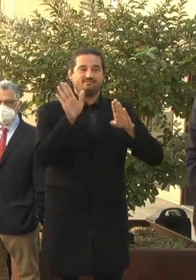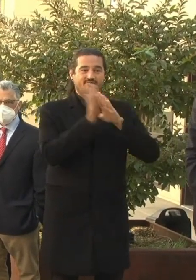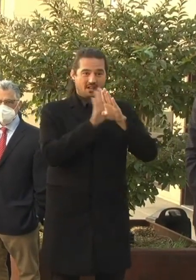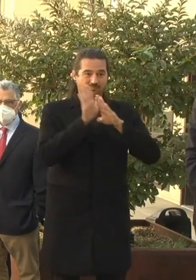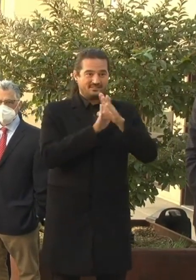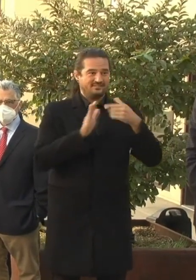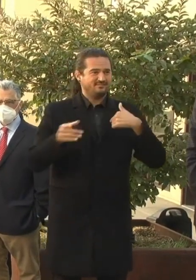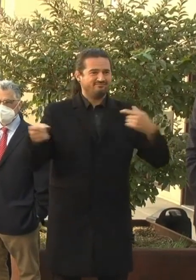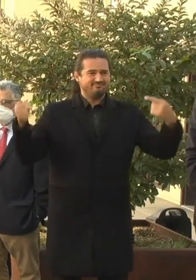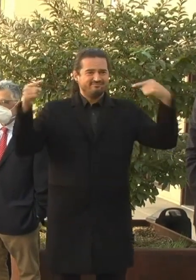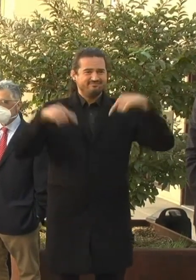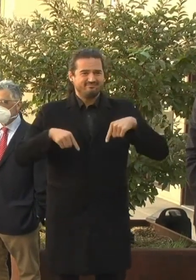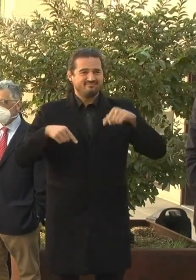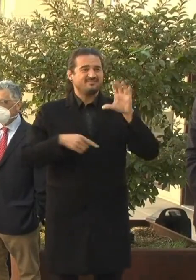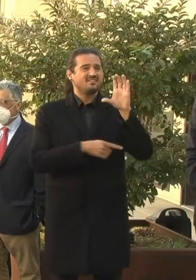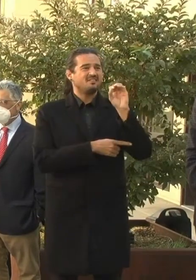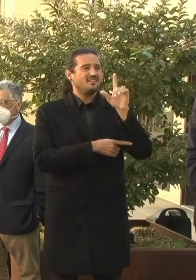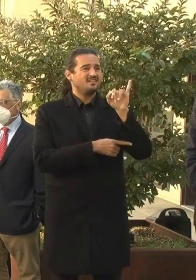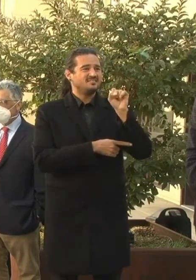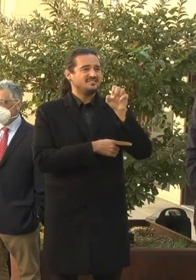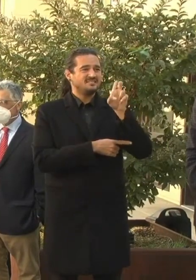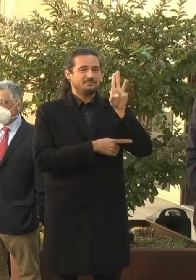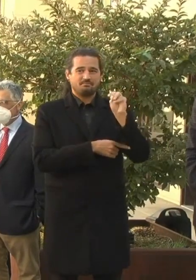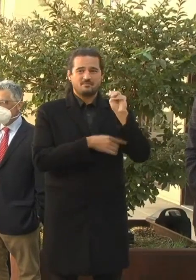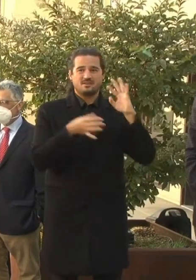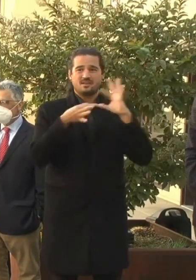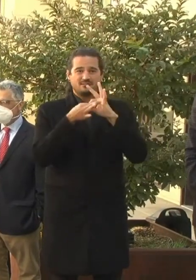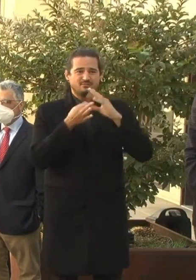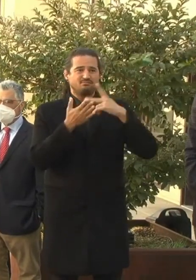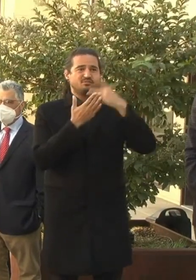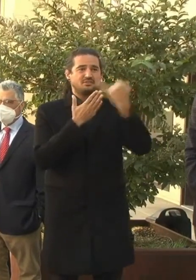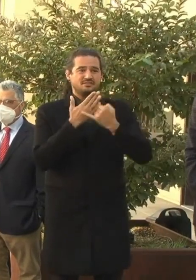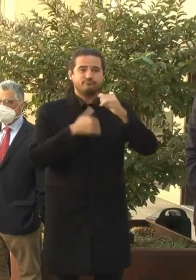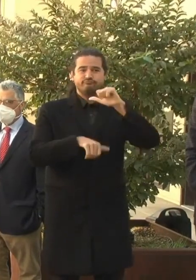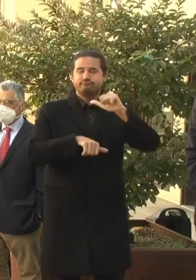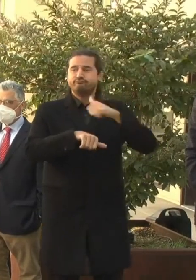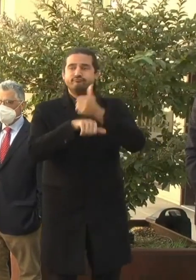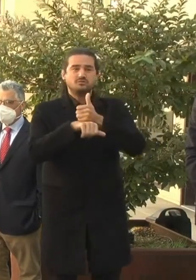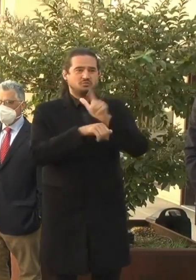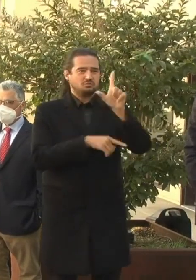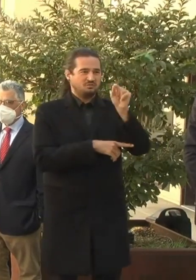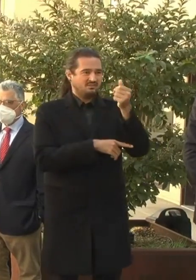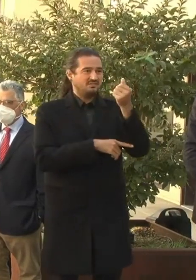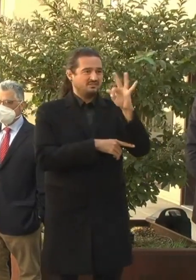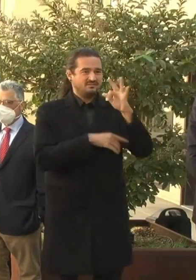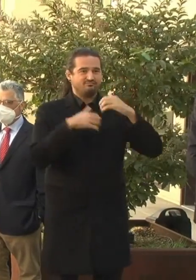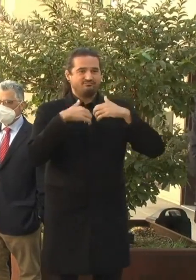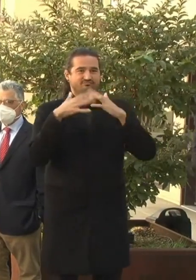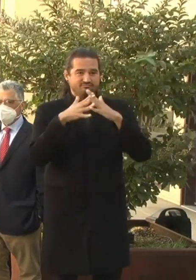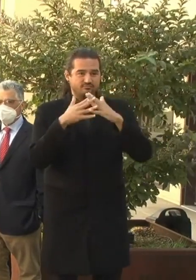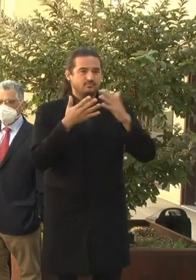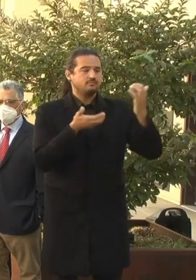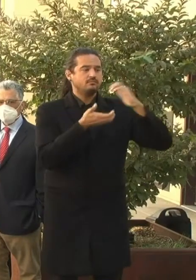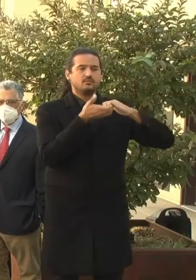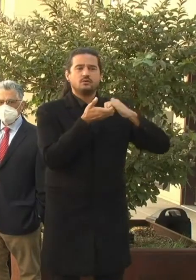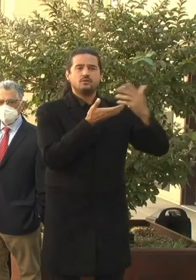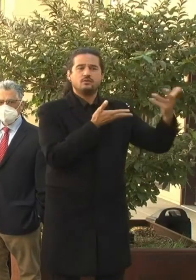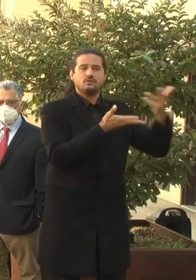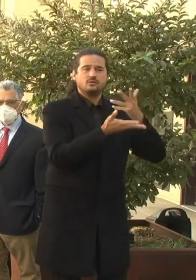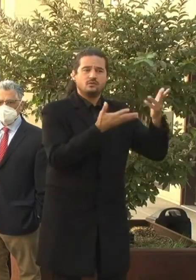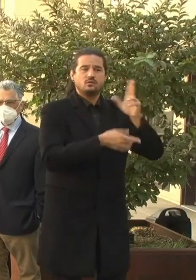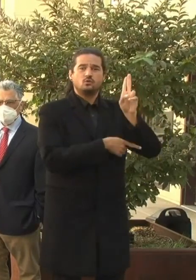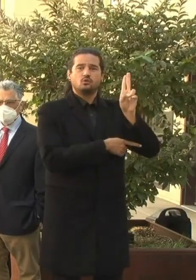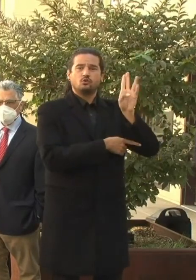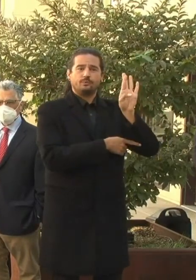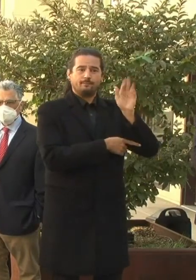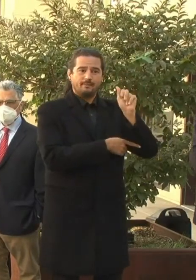Project. This property was developed in 2019 as a partnership between Urban Core and the Oakland Economic